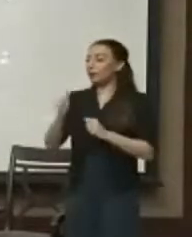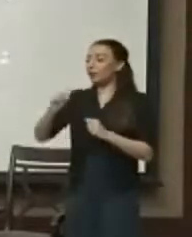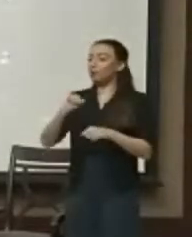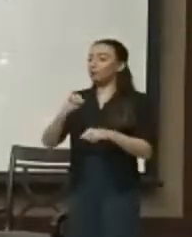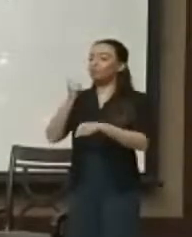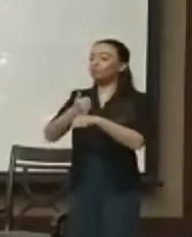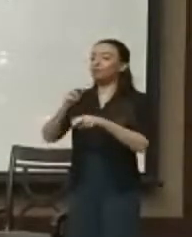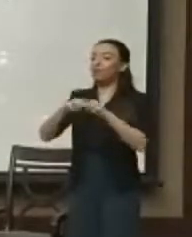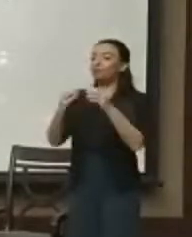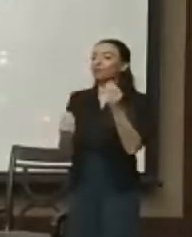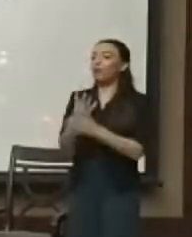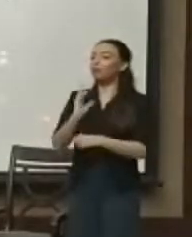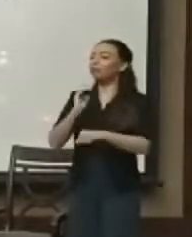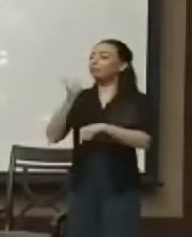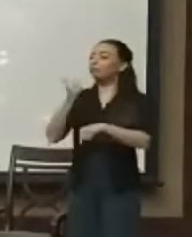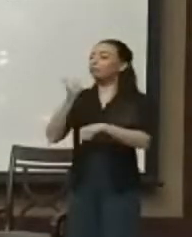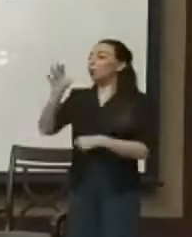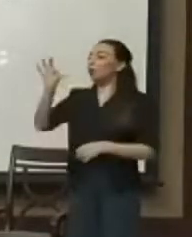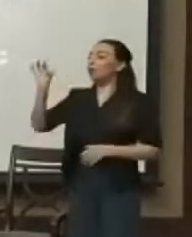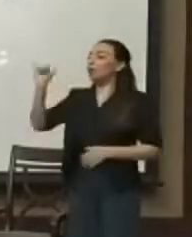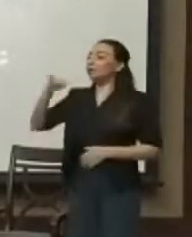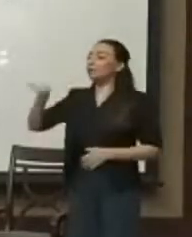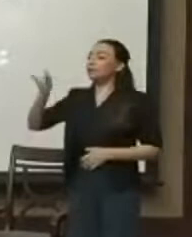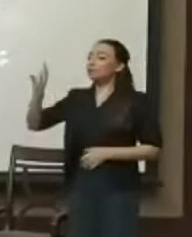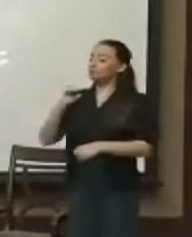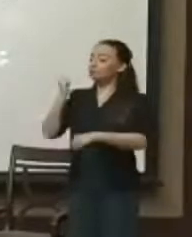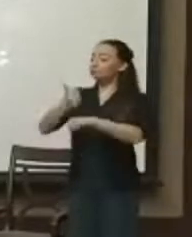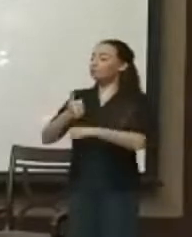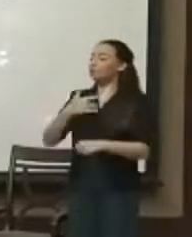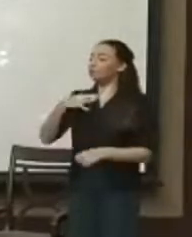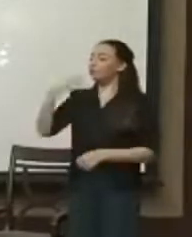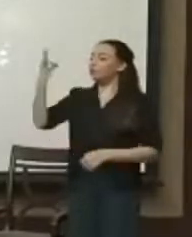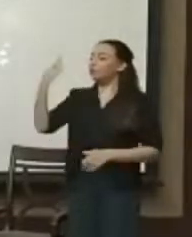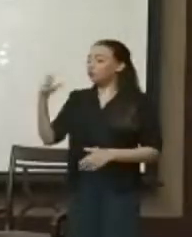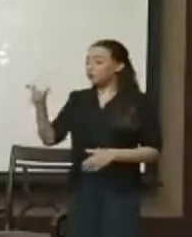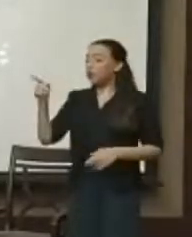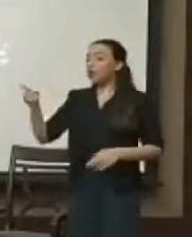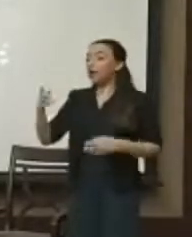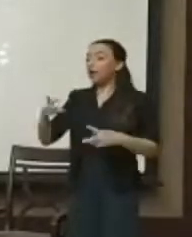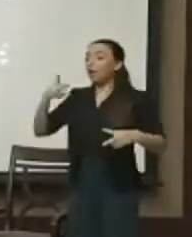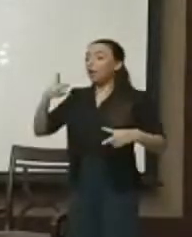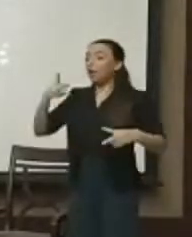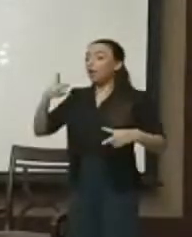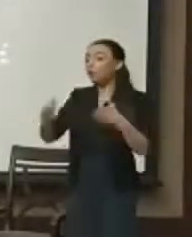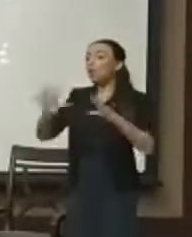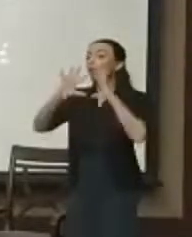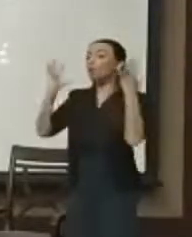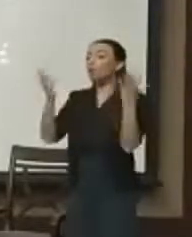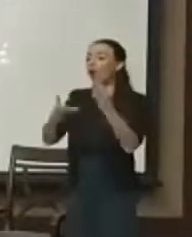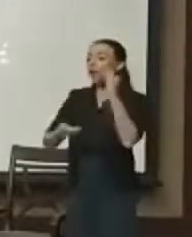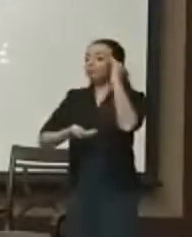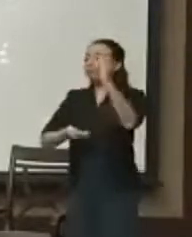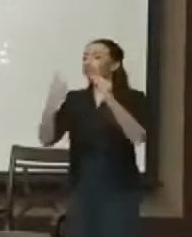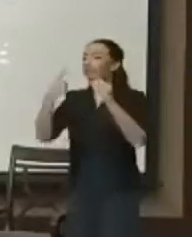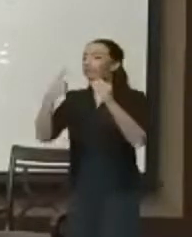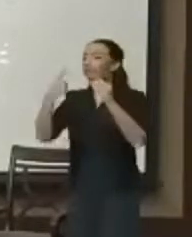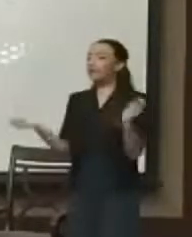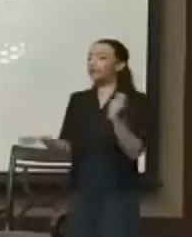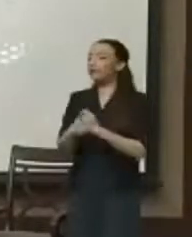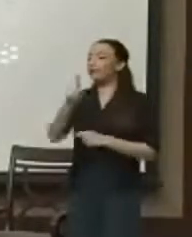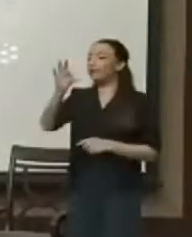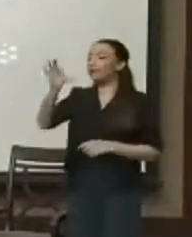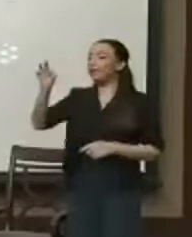founding chairman in 1996. He conceived and organized the inaugural World Cup of Cricket for the Blind in 1998 in New